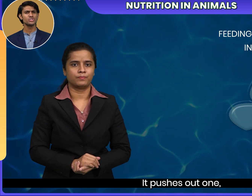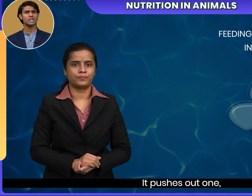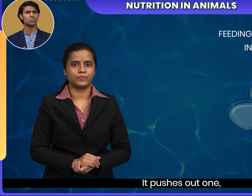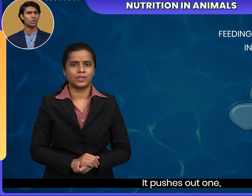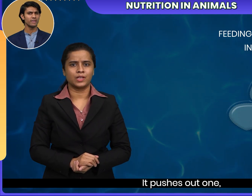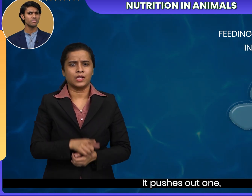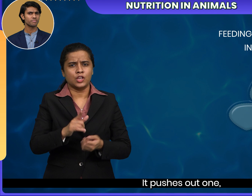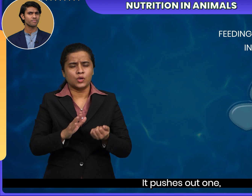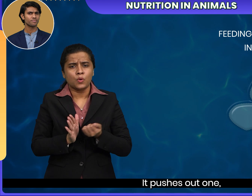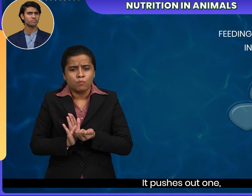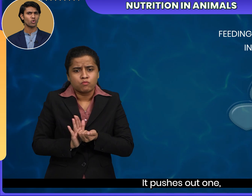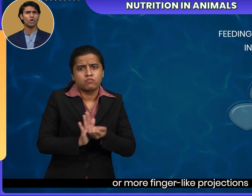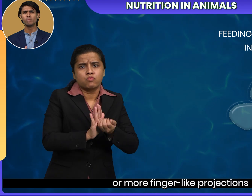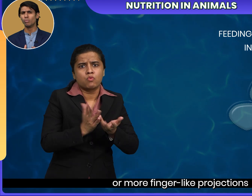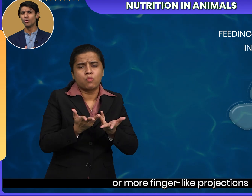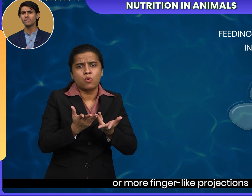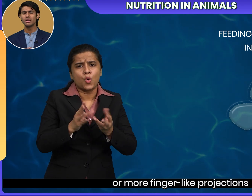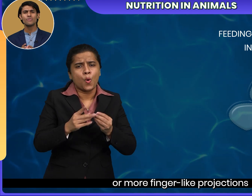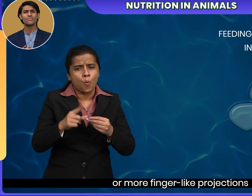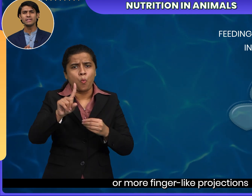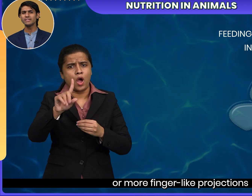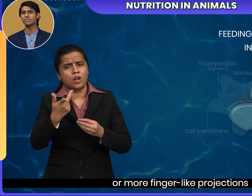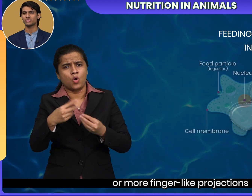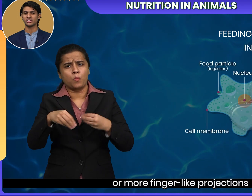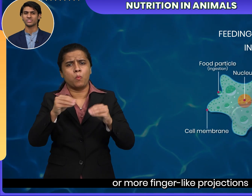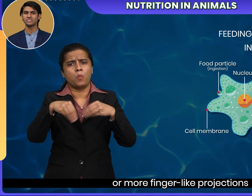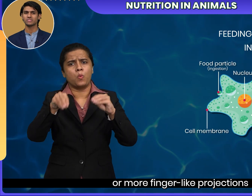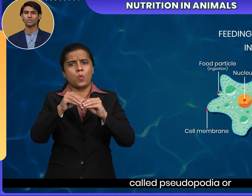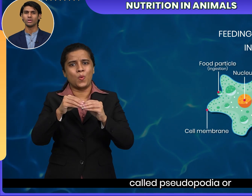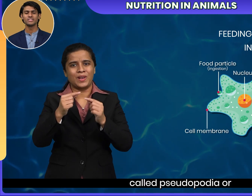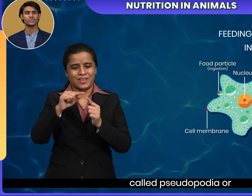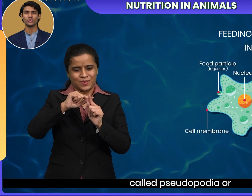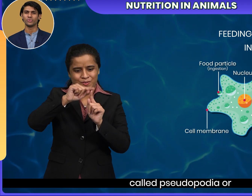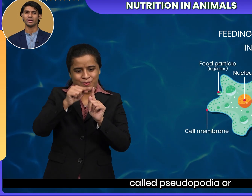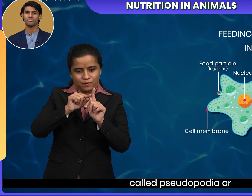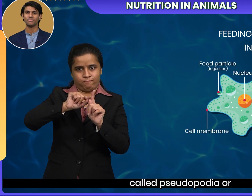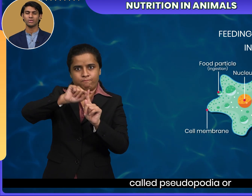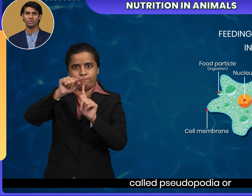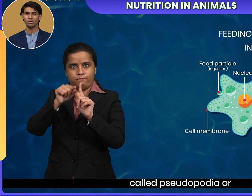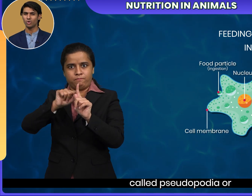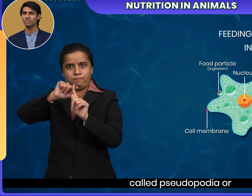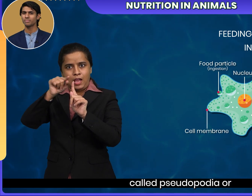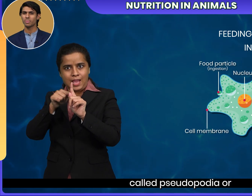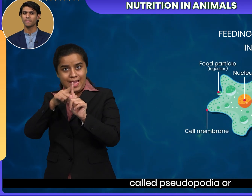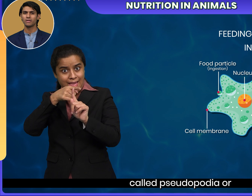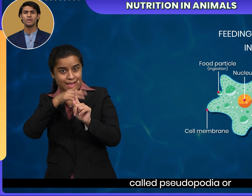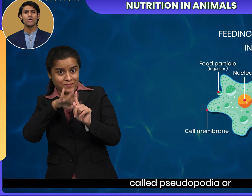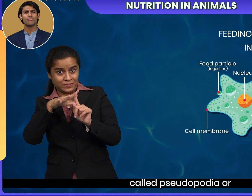It pushes out one or more finger-like projections called pseudopodia,